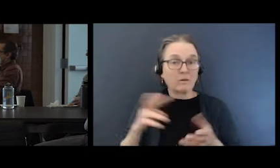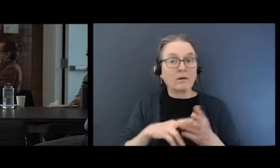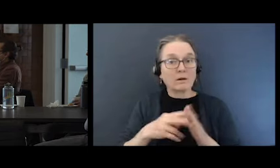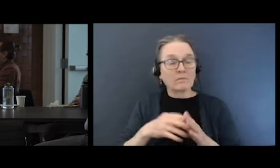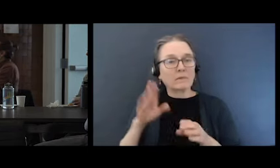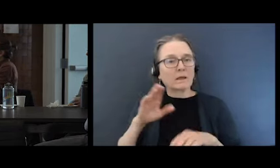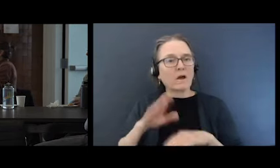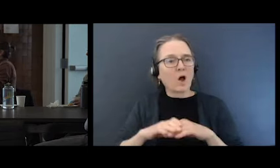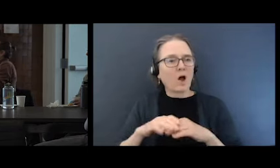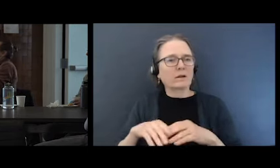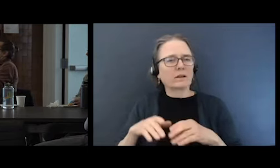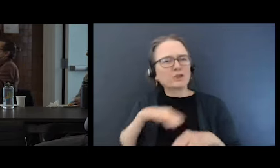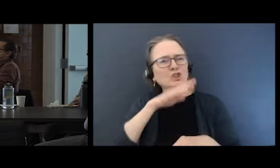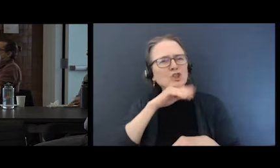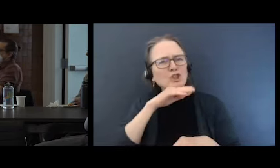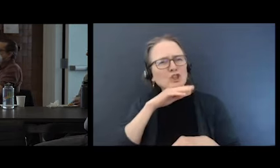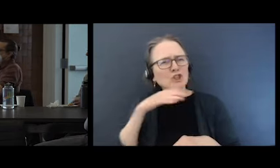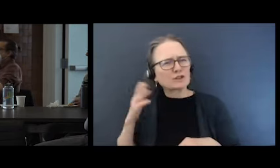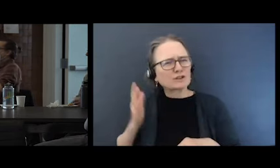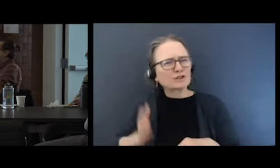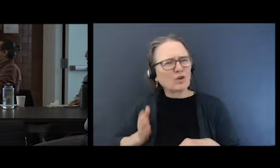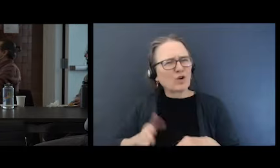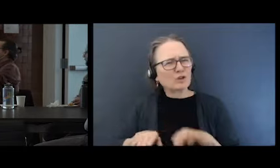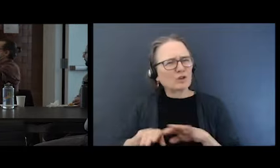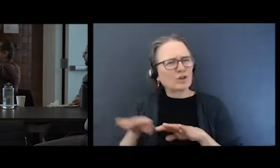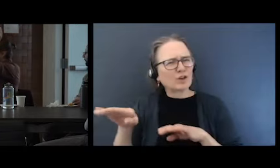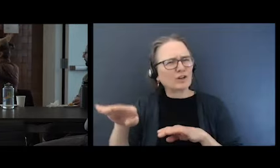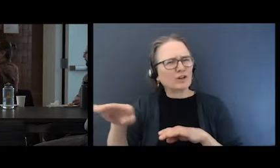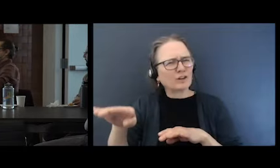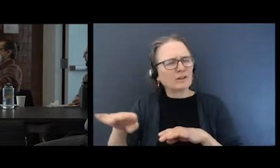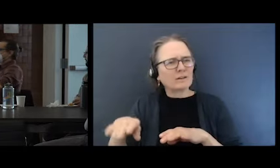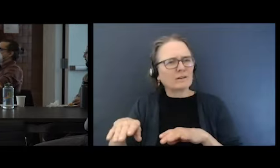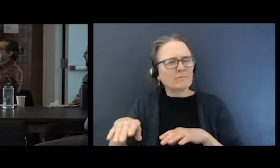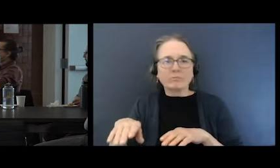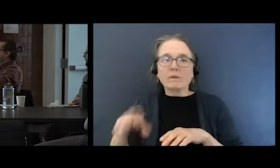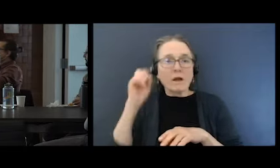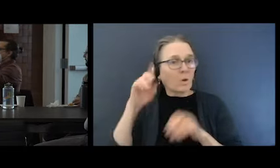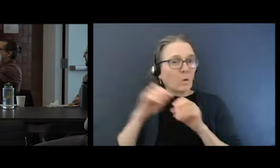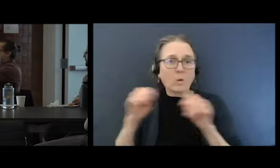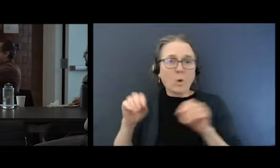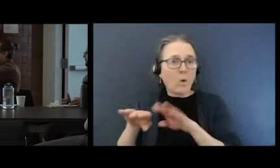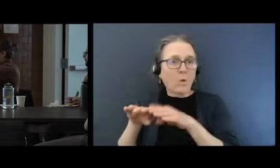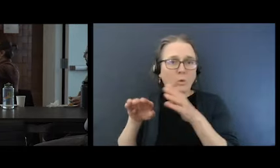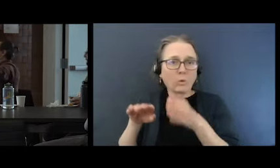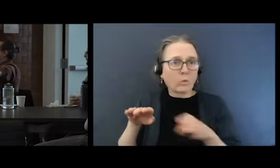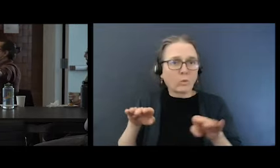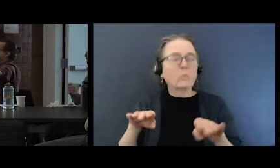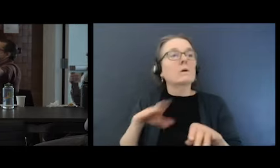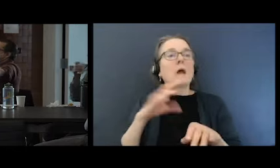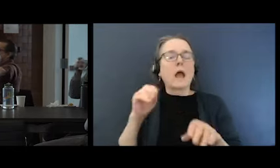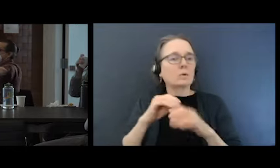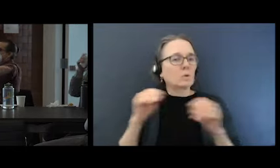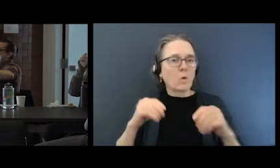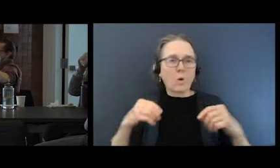like wiggle through an uncertain scenario? Or do we shut down the entire street and turn the entire street into